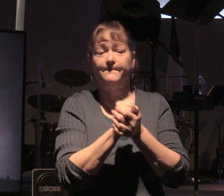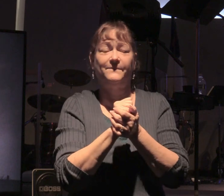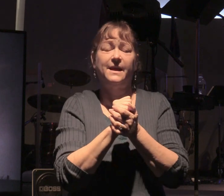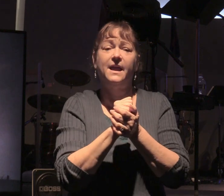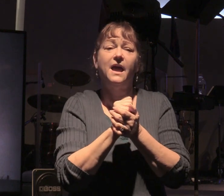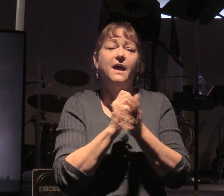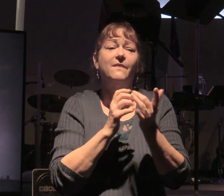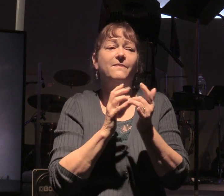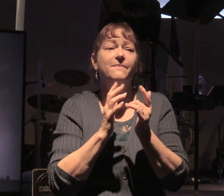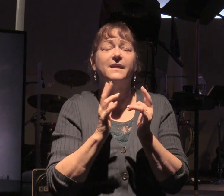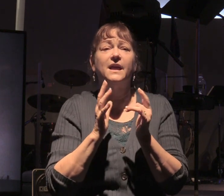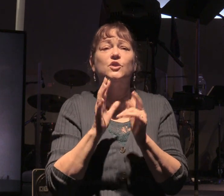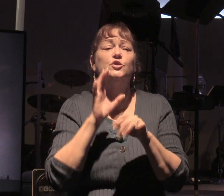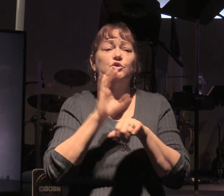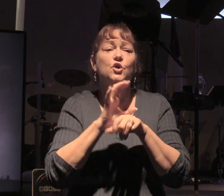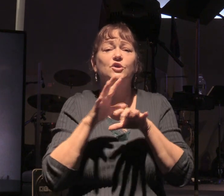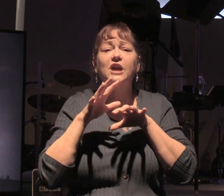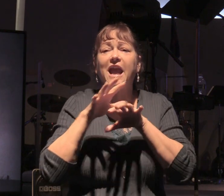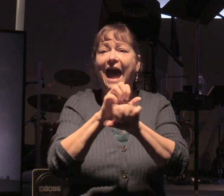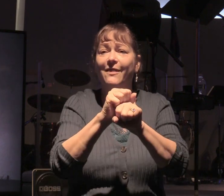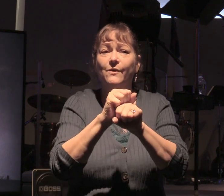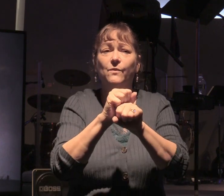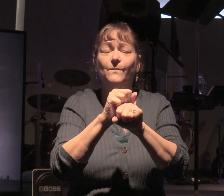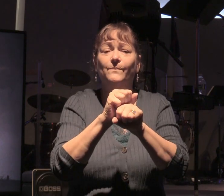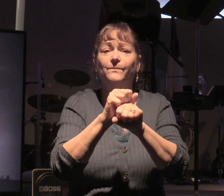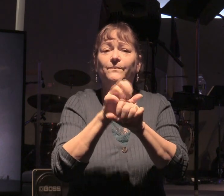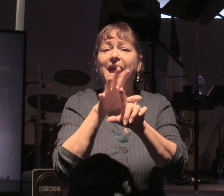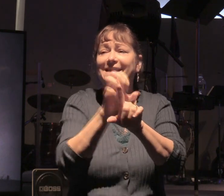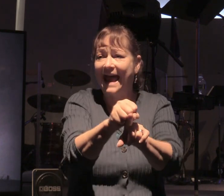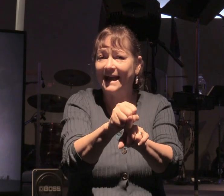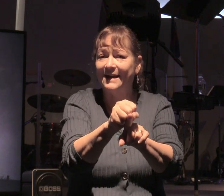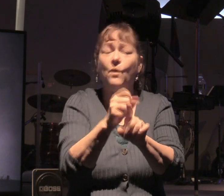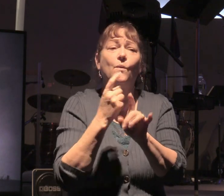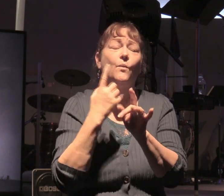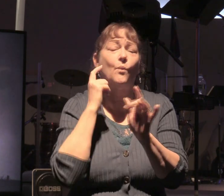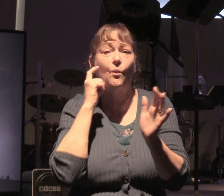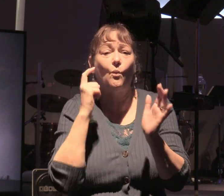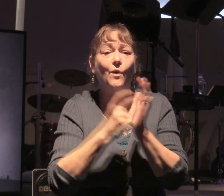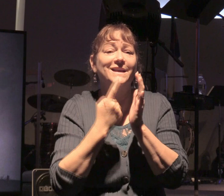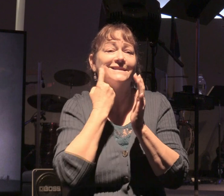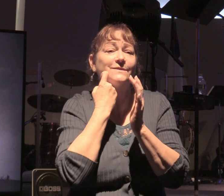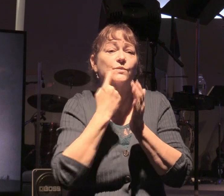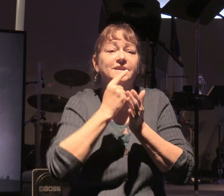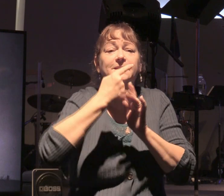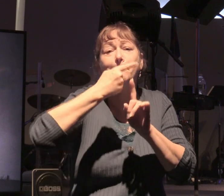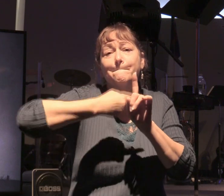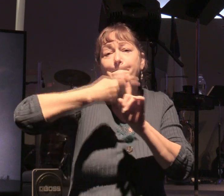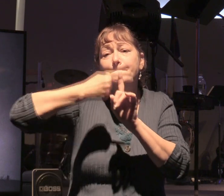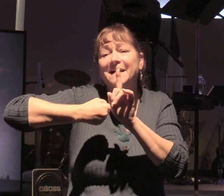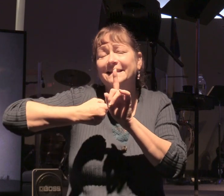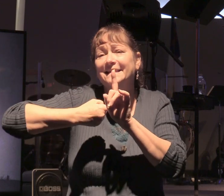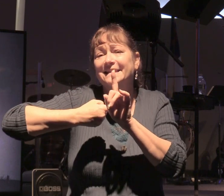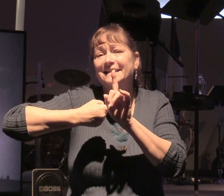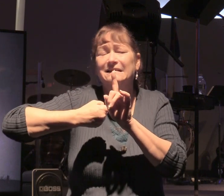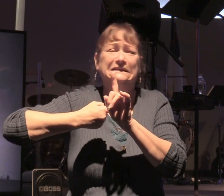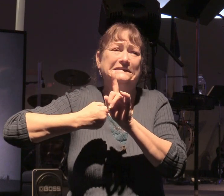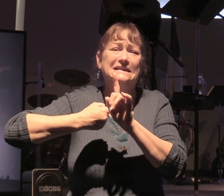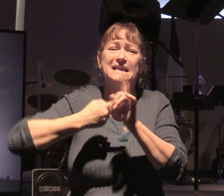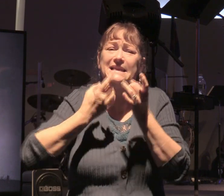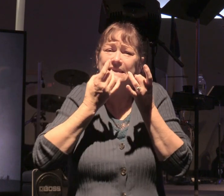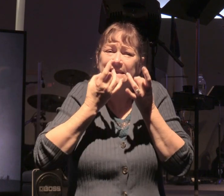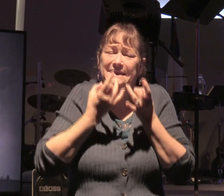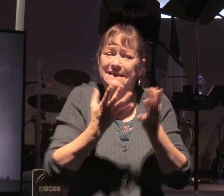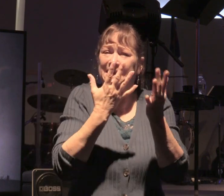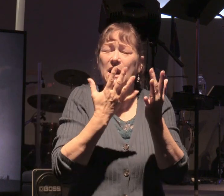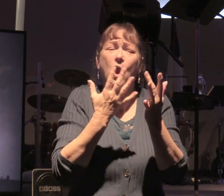churches and church gatherings witnessed in recent months is unsettling. Protesters